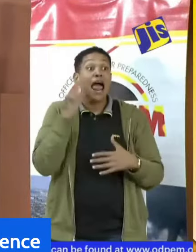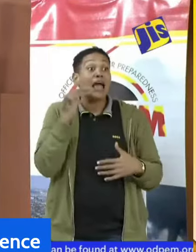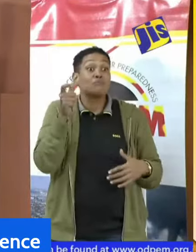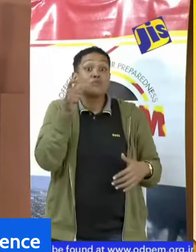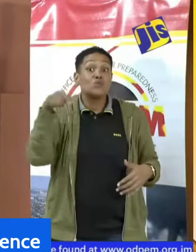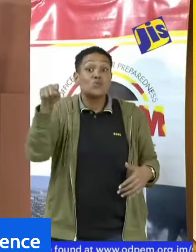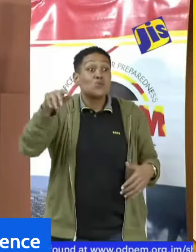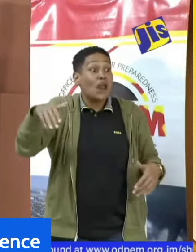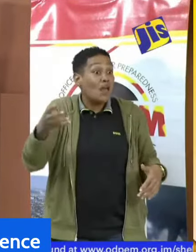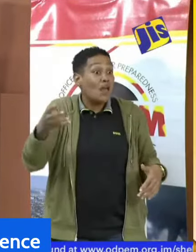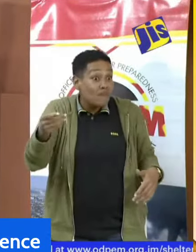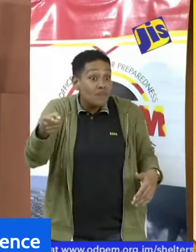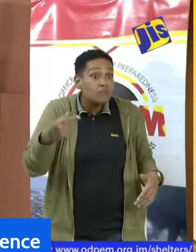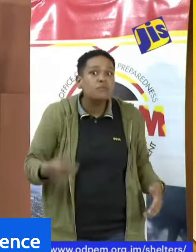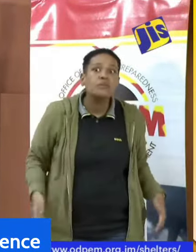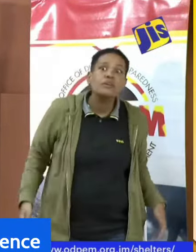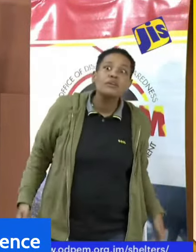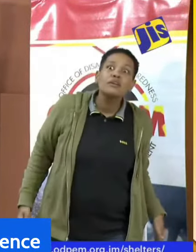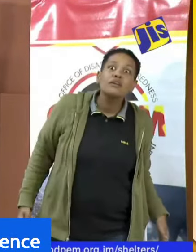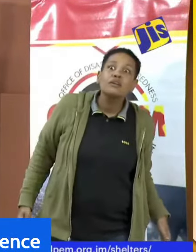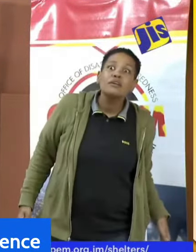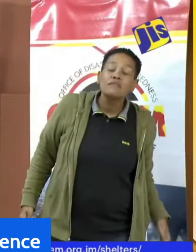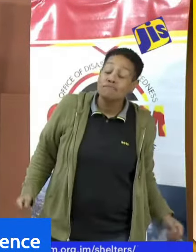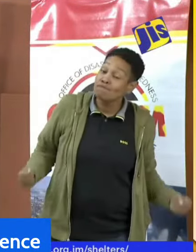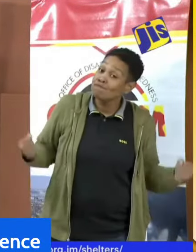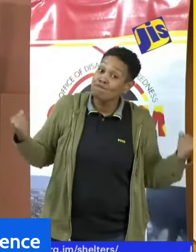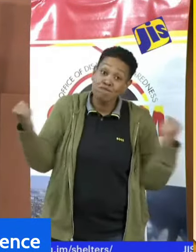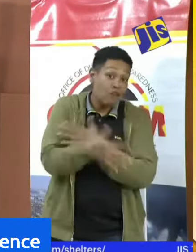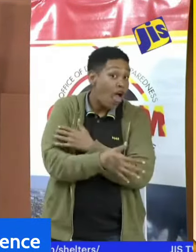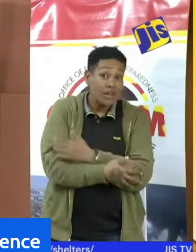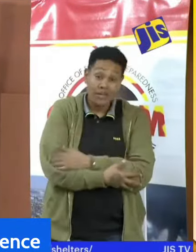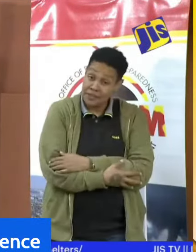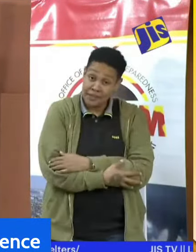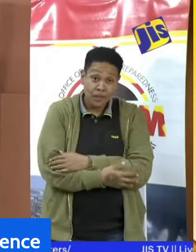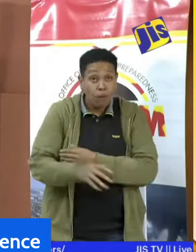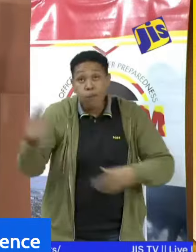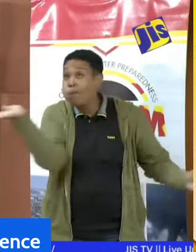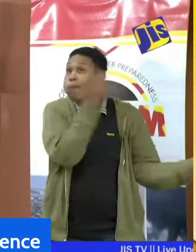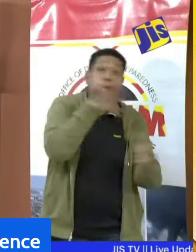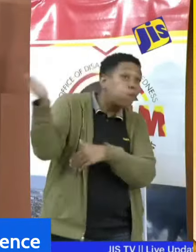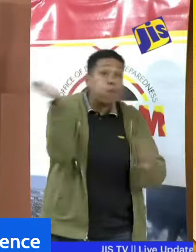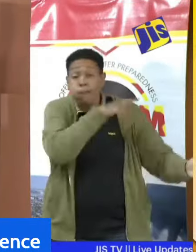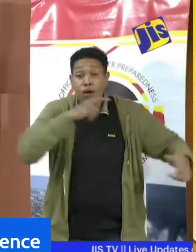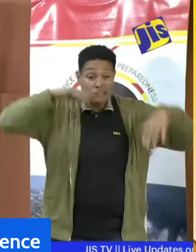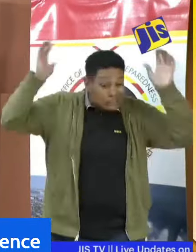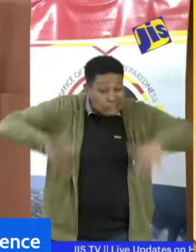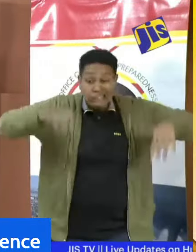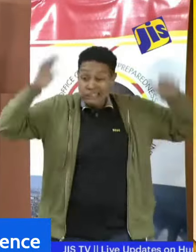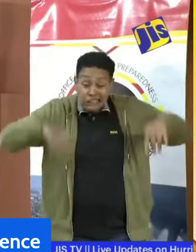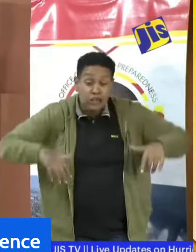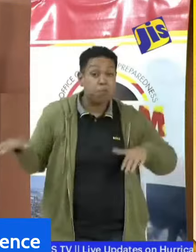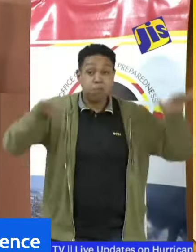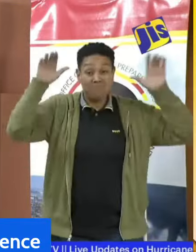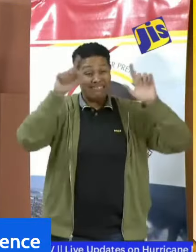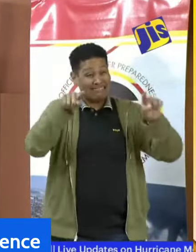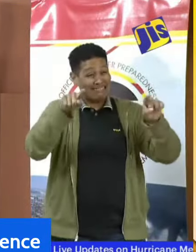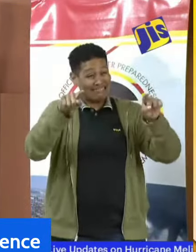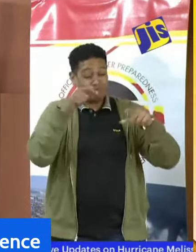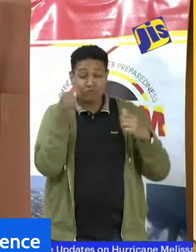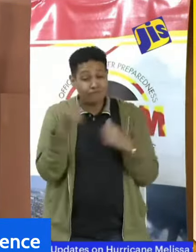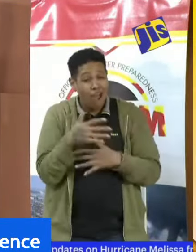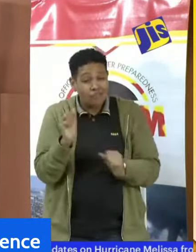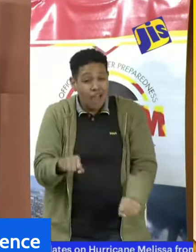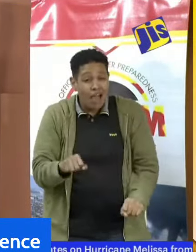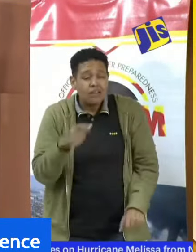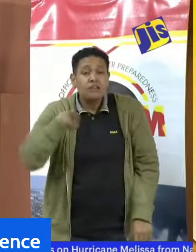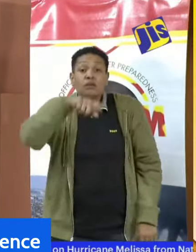not experienced this kind of storm, wind and rain and flooding and so on. So we want to encourage our parents